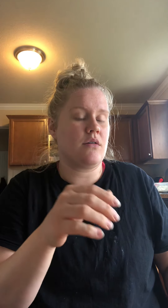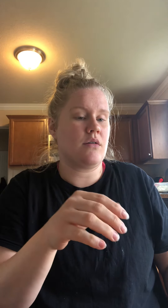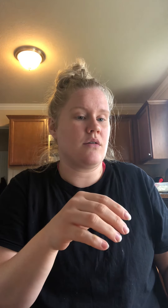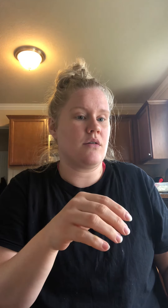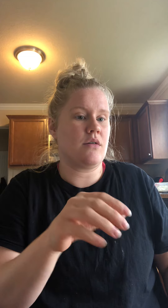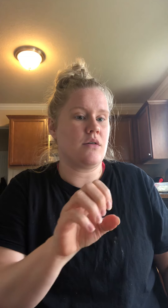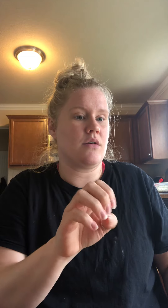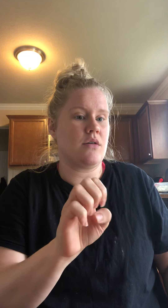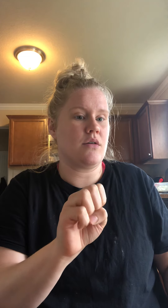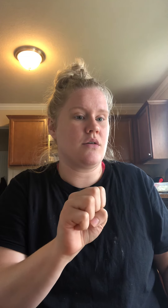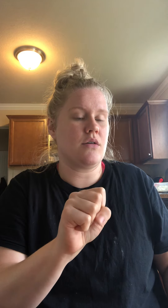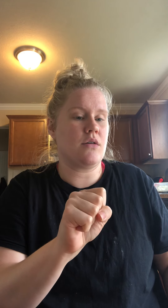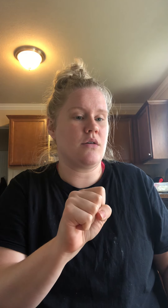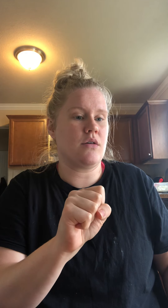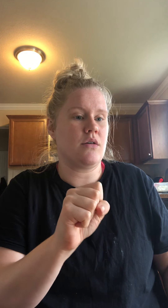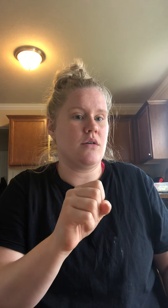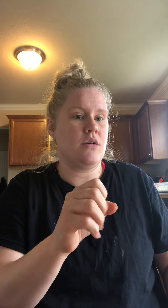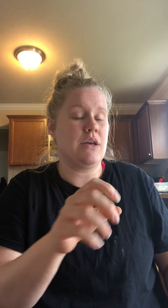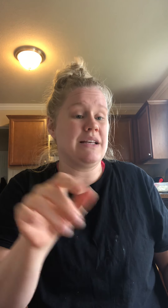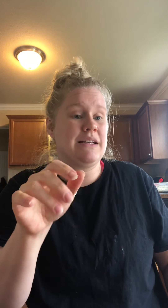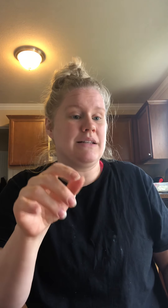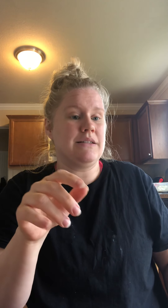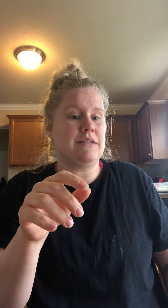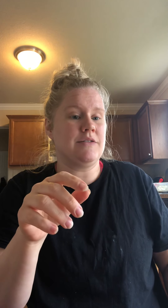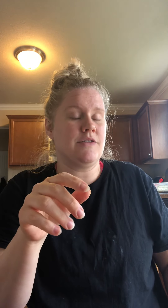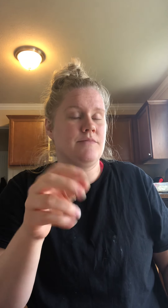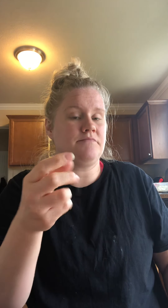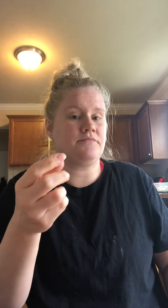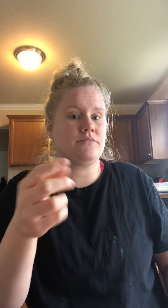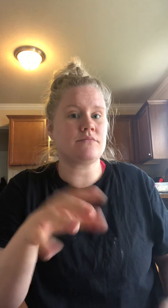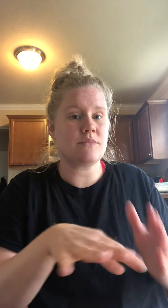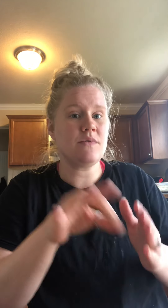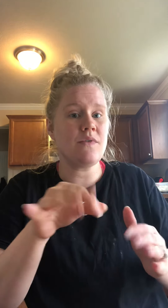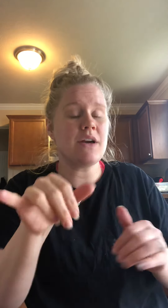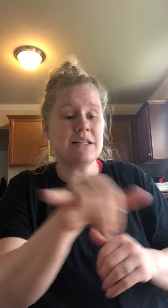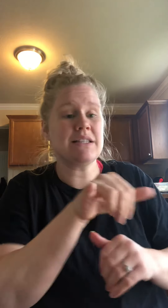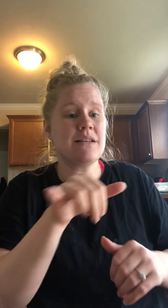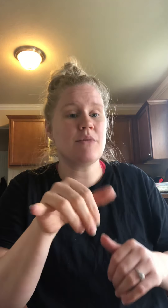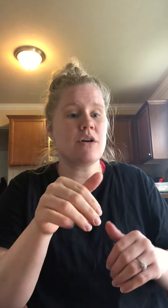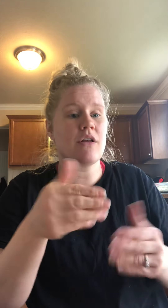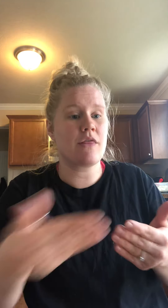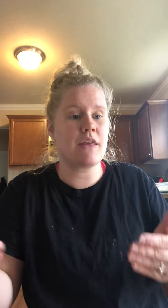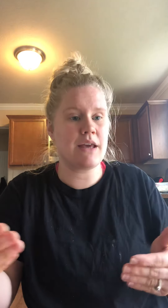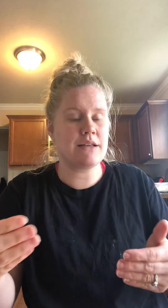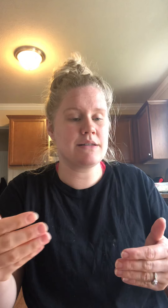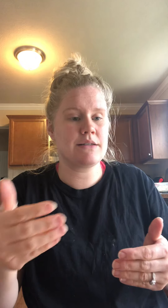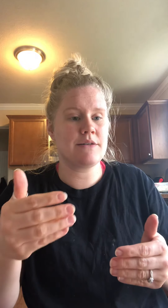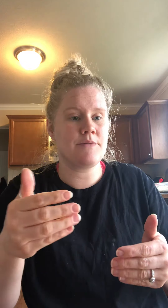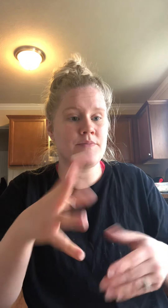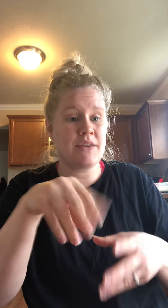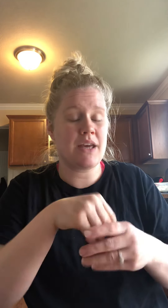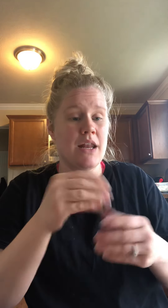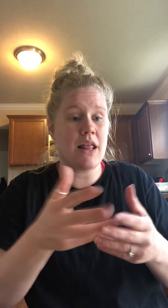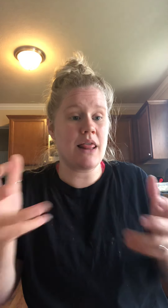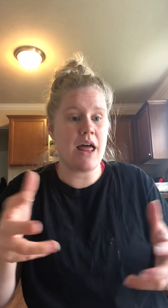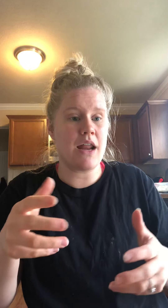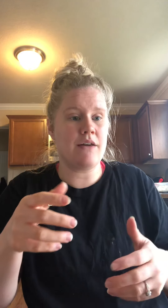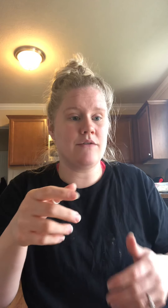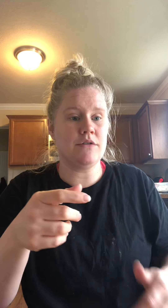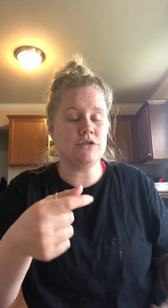Moose? And you find similar things in a lot of Germanic languages, like Maus in Dutch